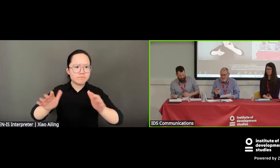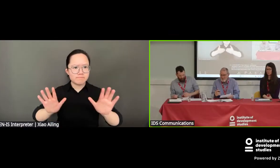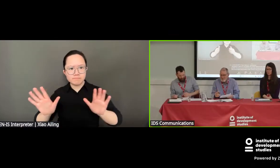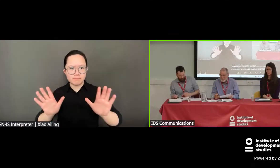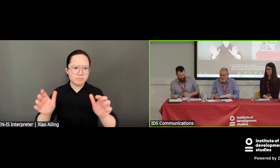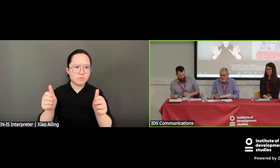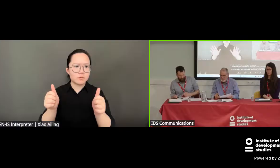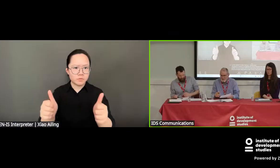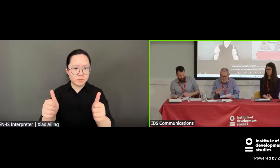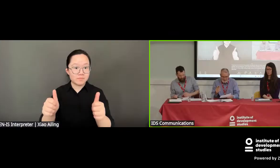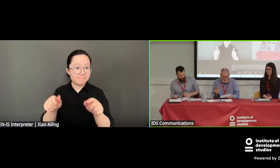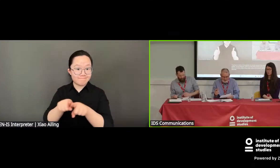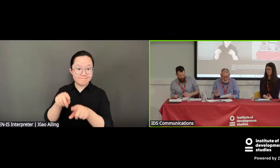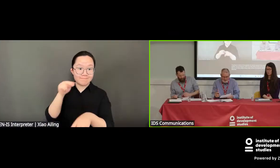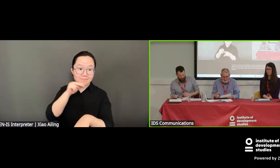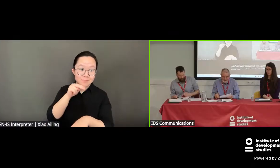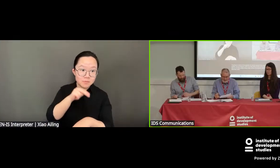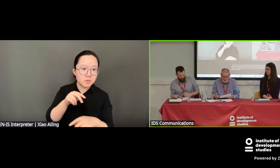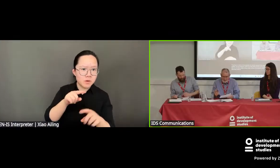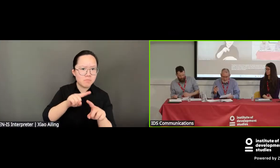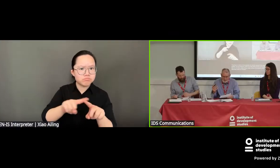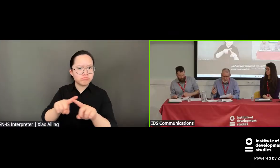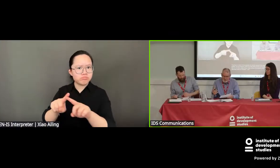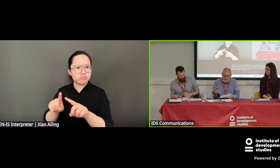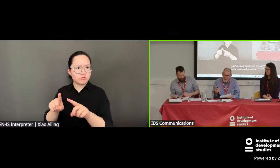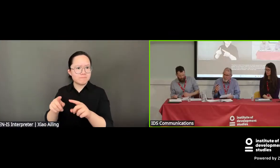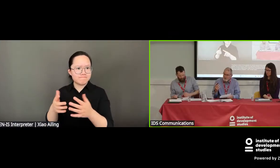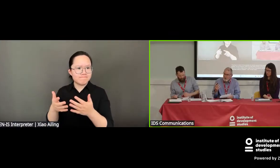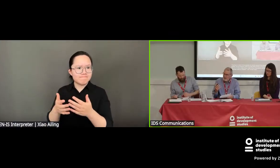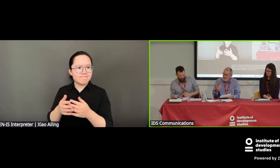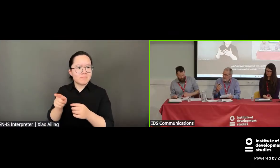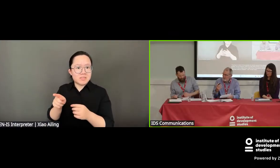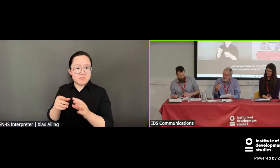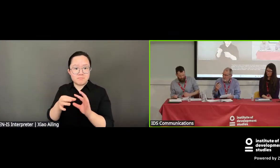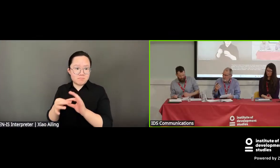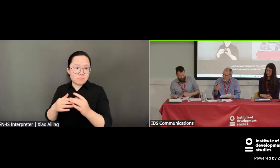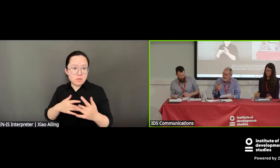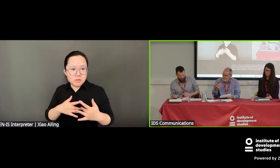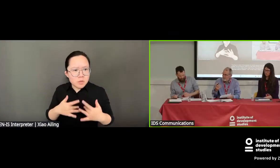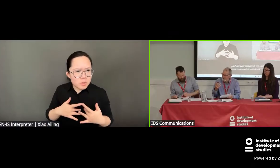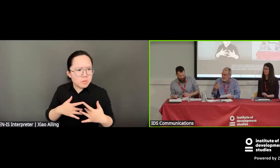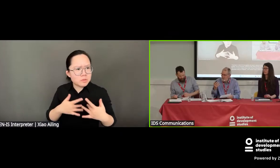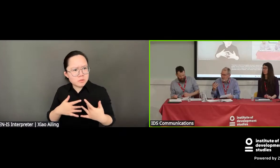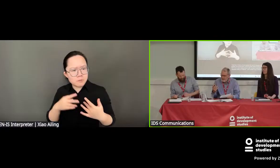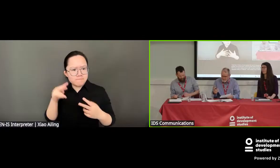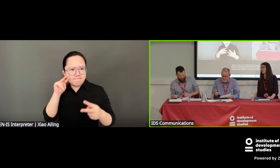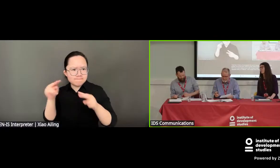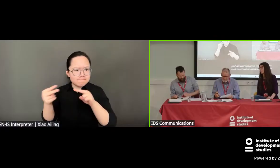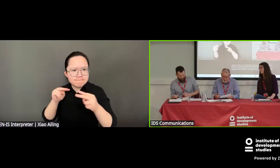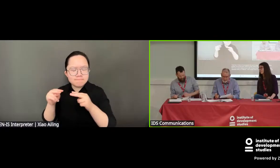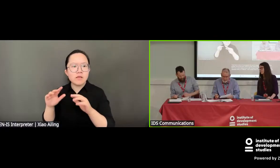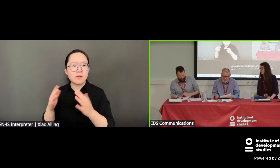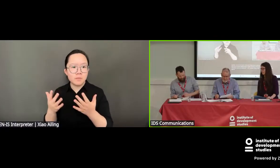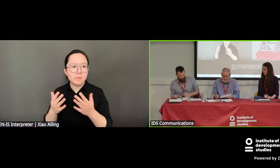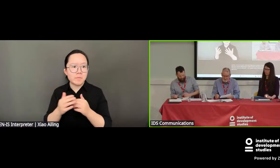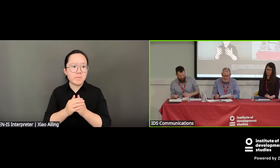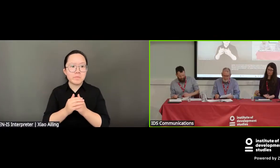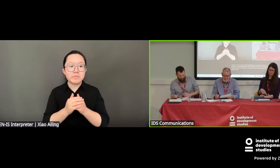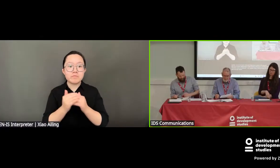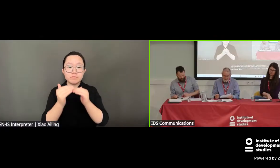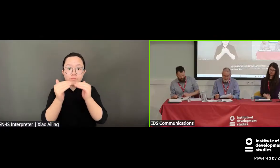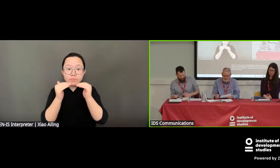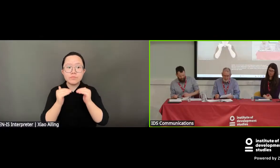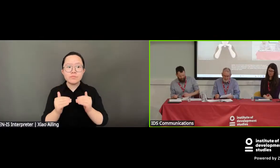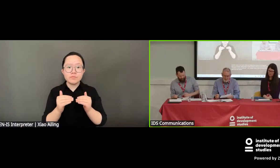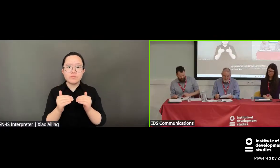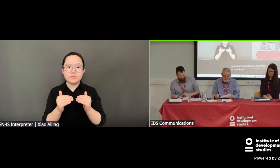it's charitable. And how do you get beyond that? Questions here about which audience, which peoples have you really researched here? People